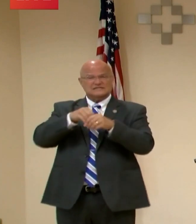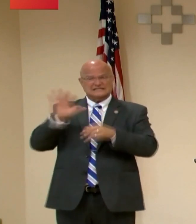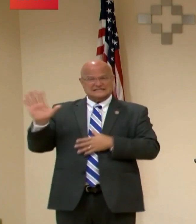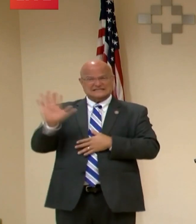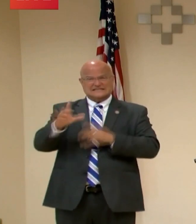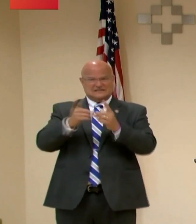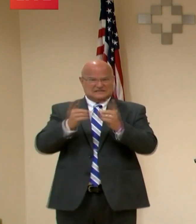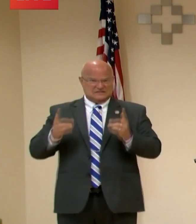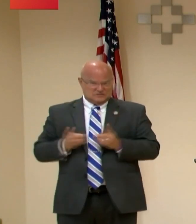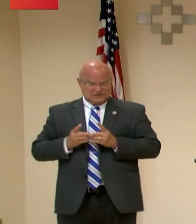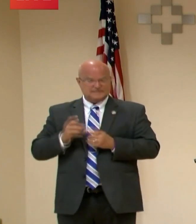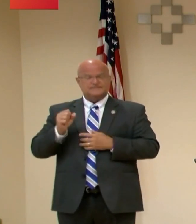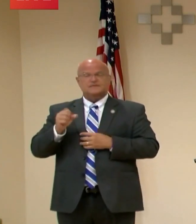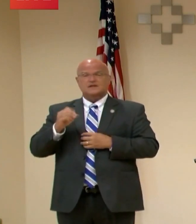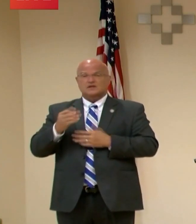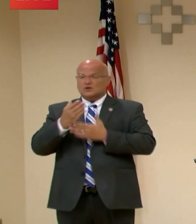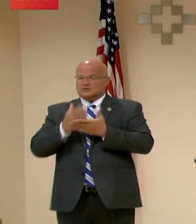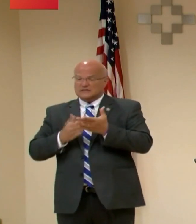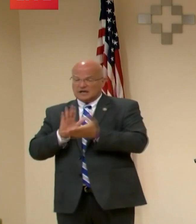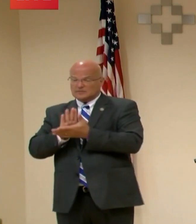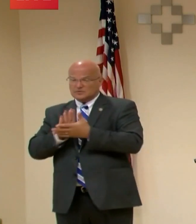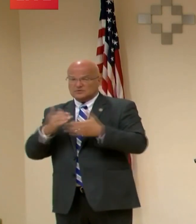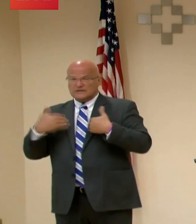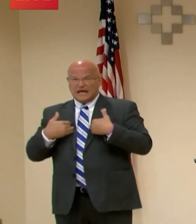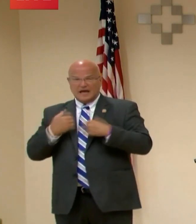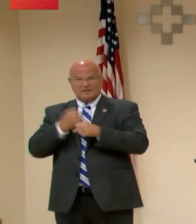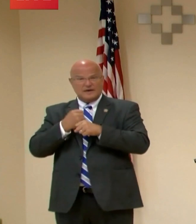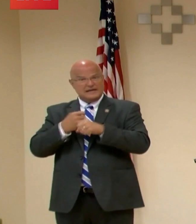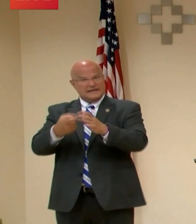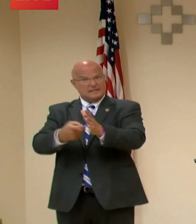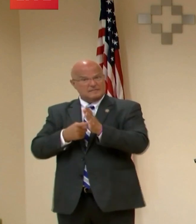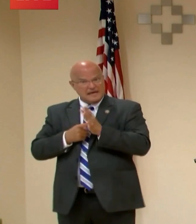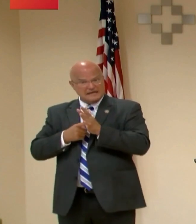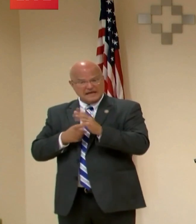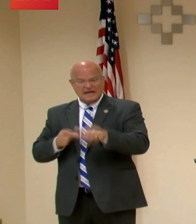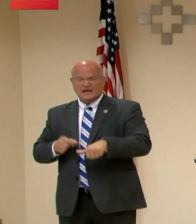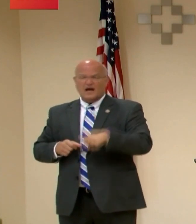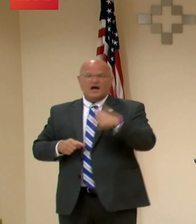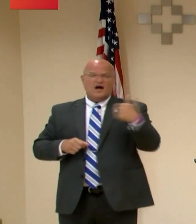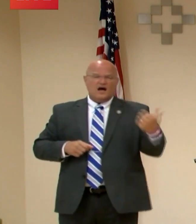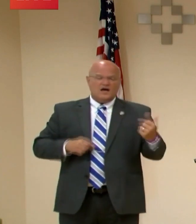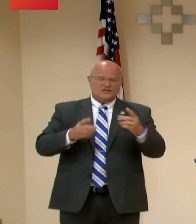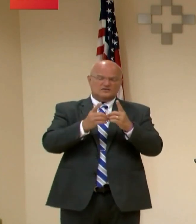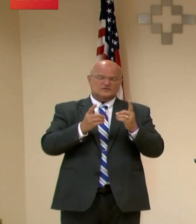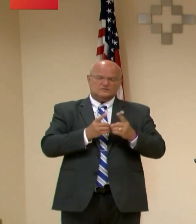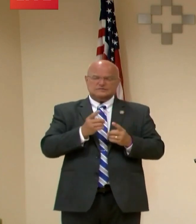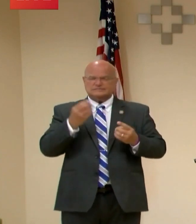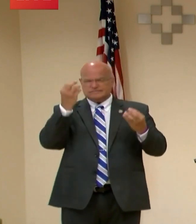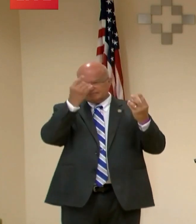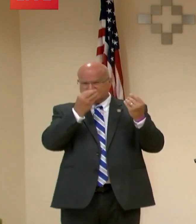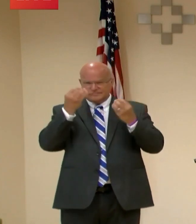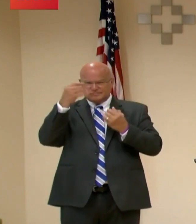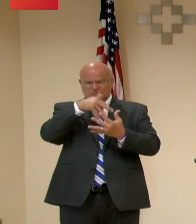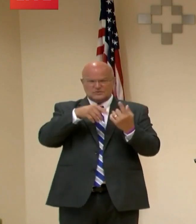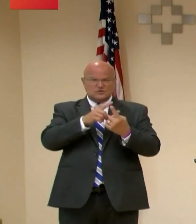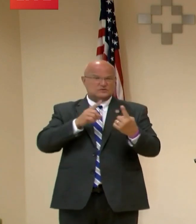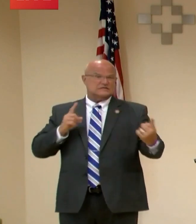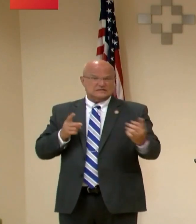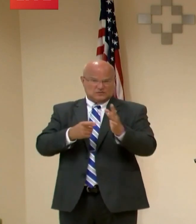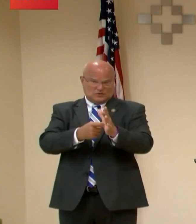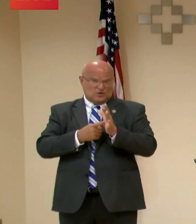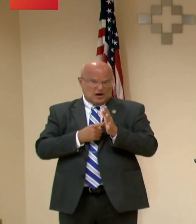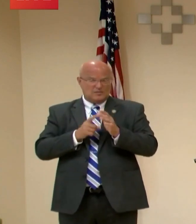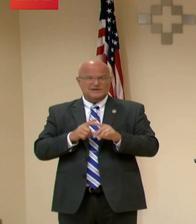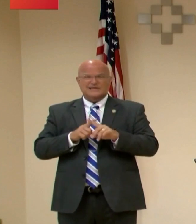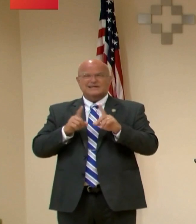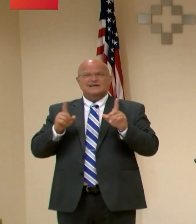in. So some schools have made that mandate. Others are looking at some of the social distancing